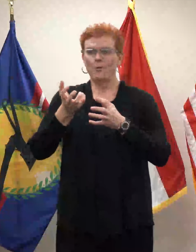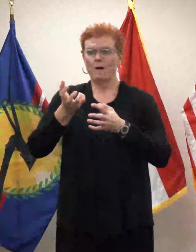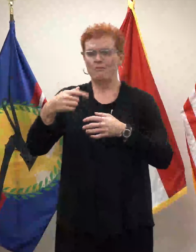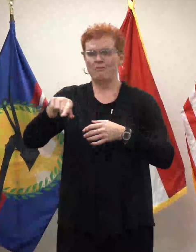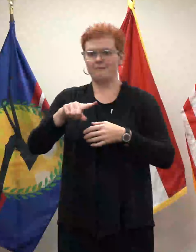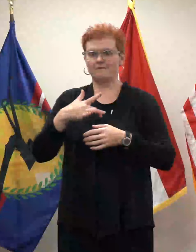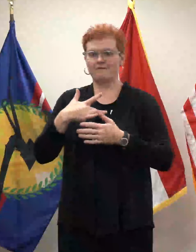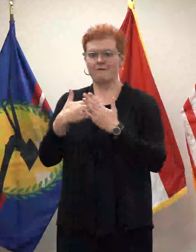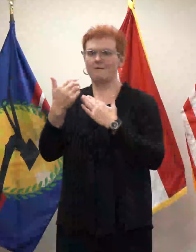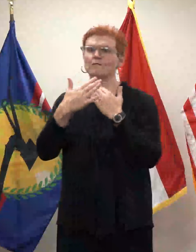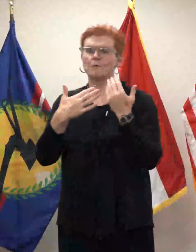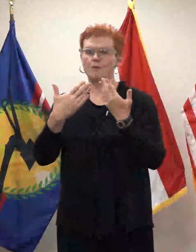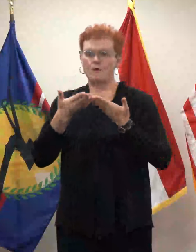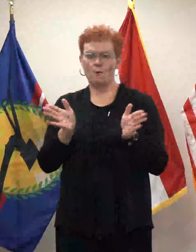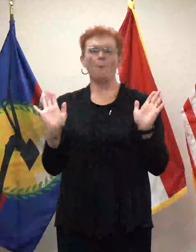doing so.